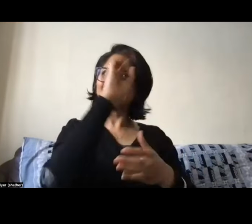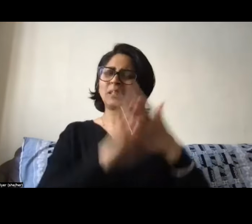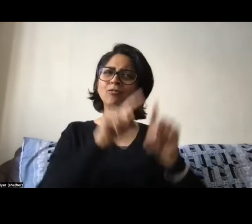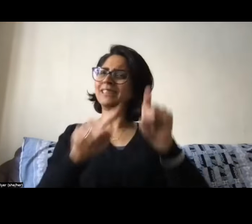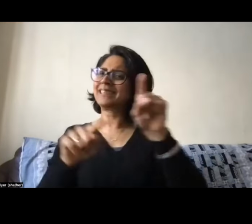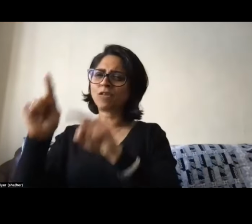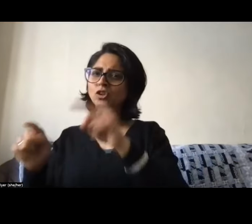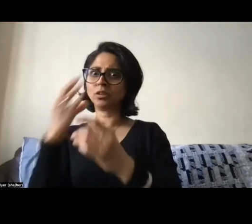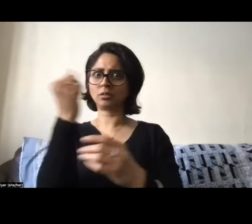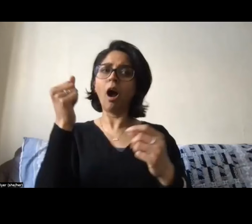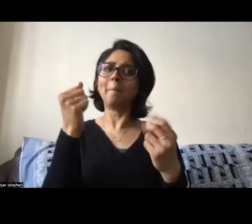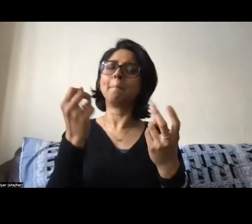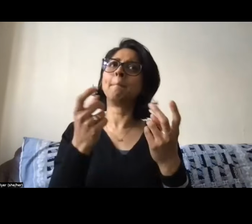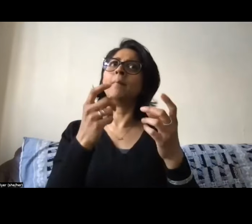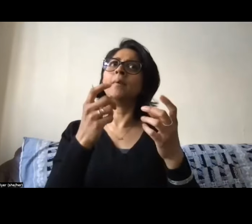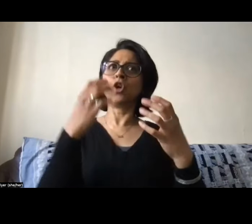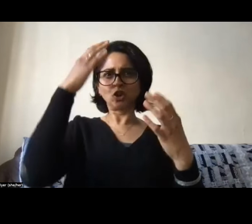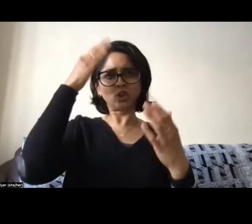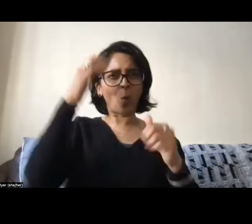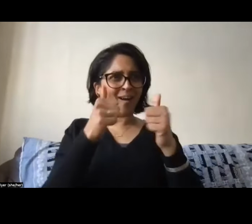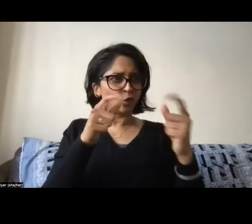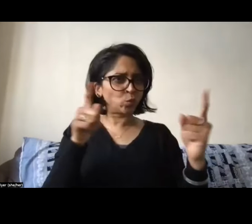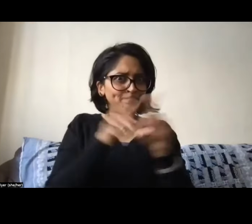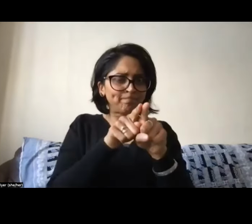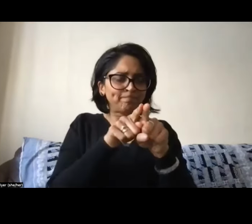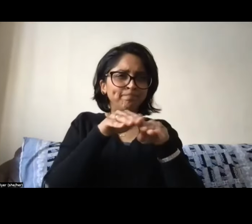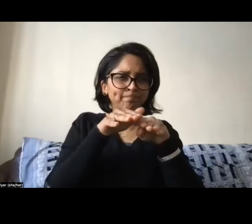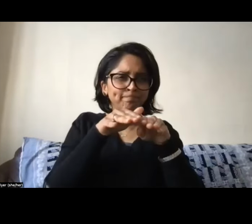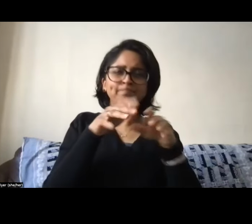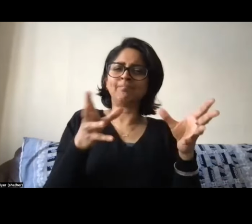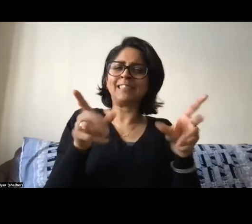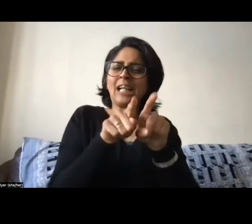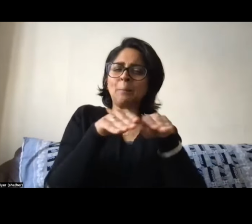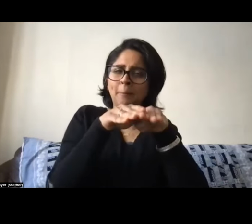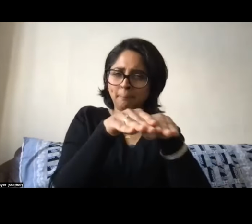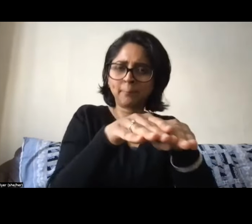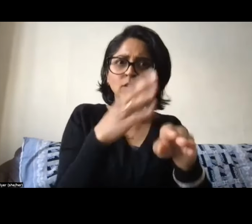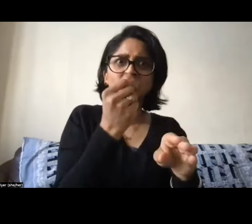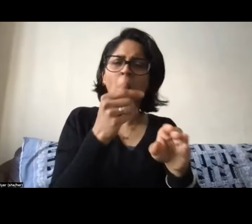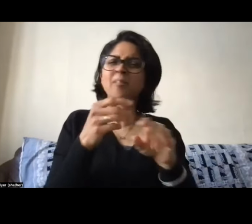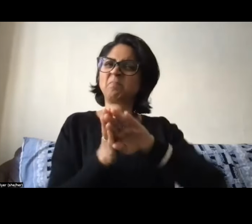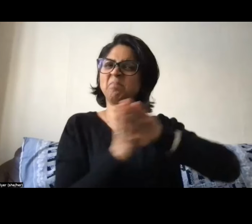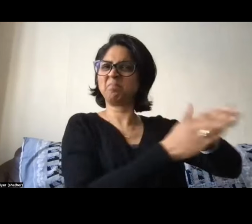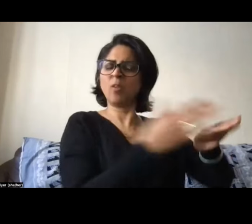There were no clear defining lines, but you could see that there were differences of experience,